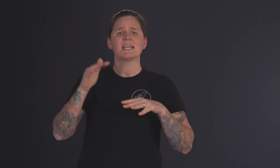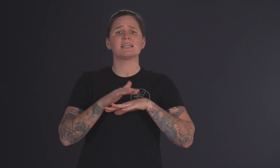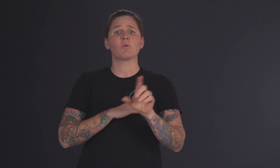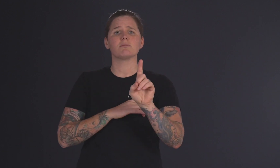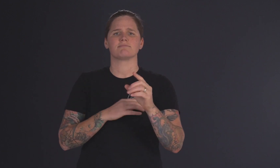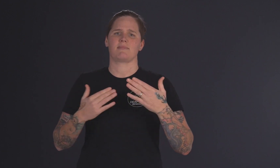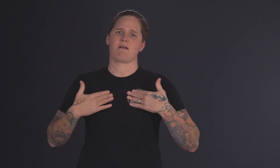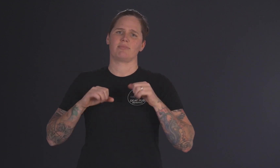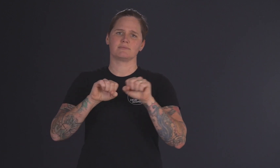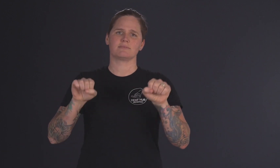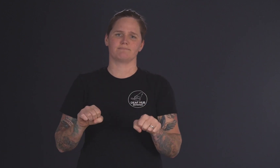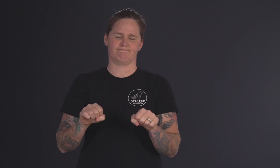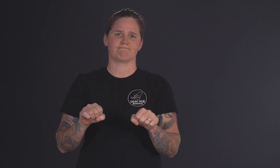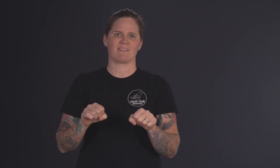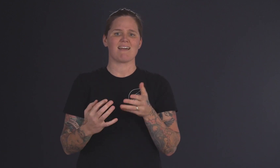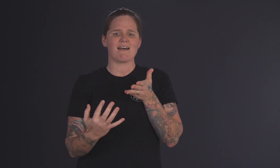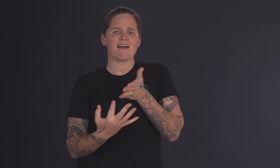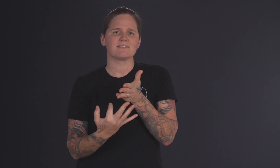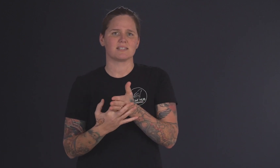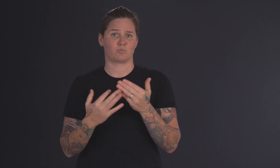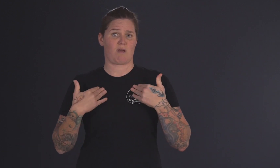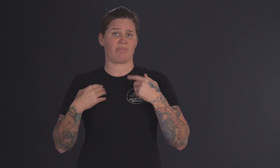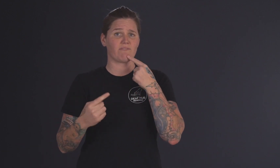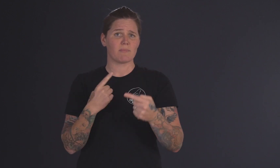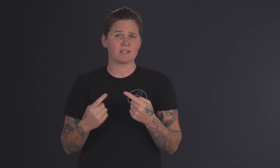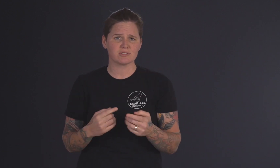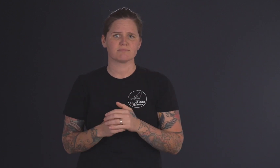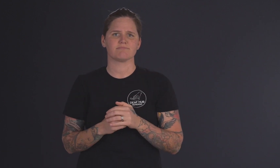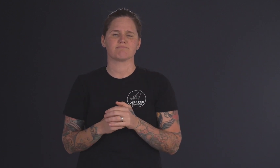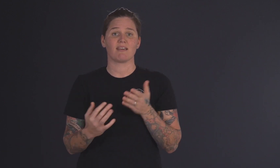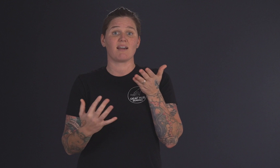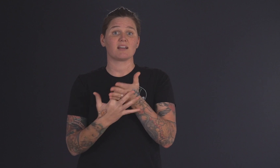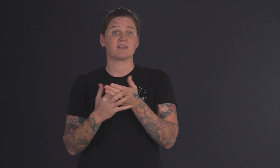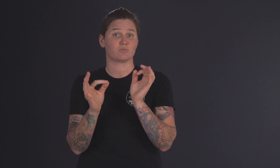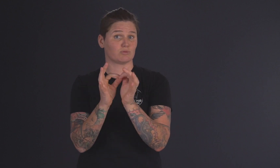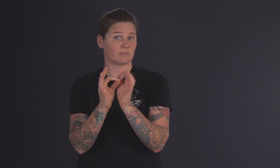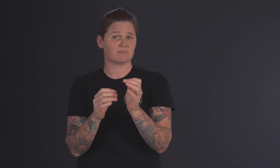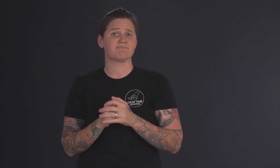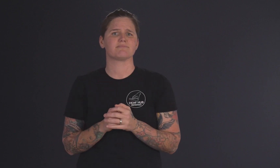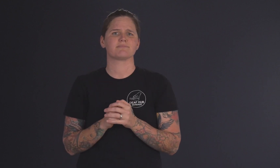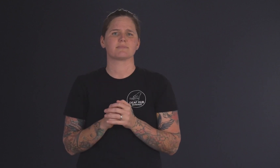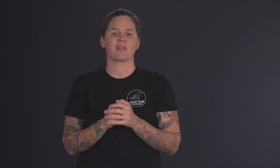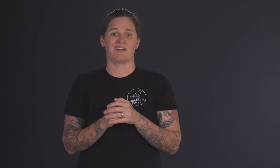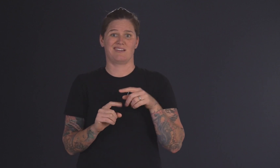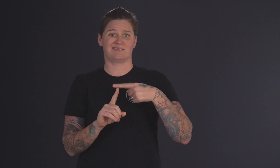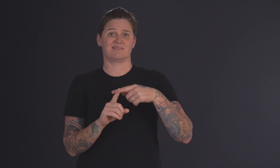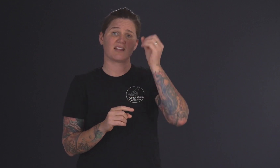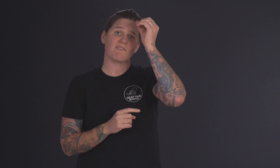when interacting with the healthcare system. This included access to health information, access to interpreters, and